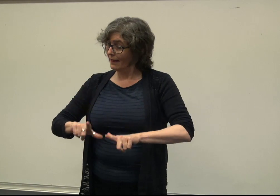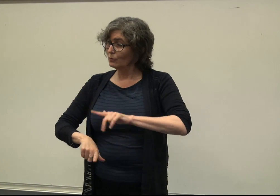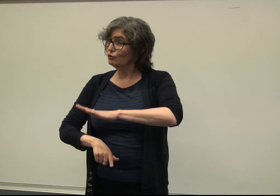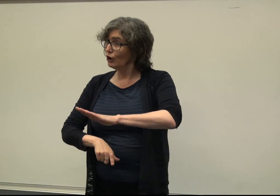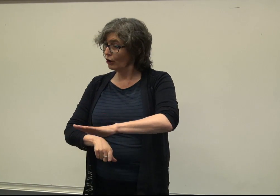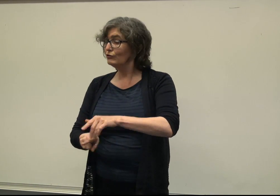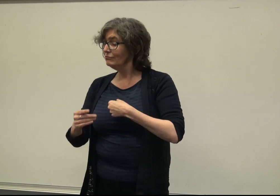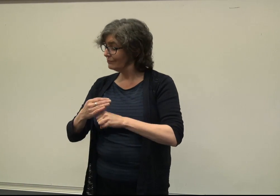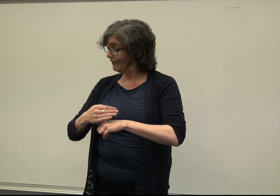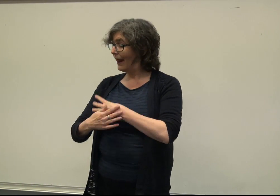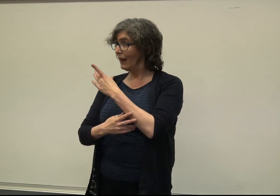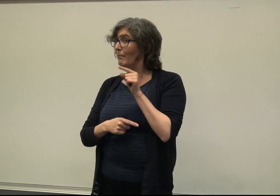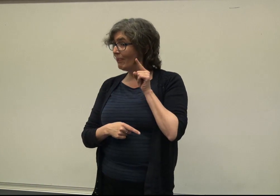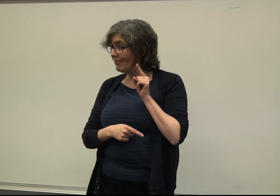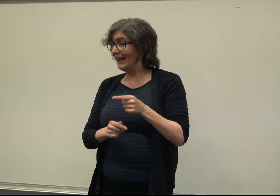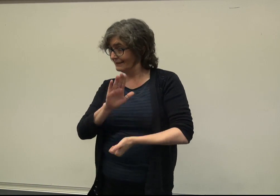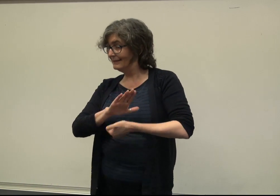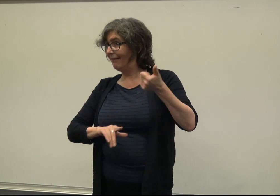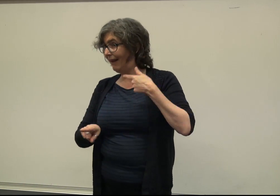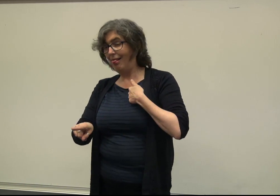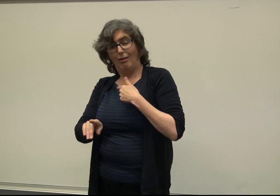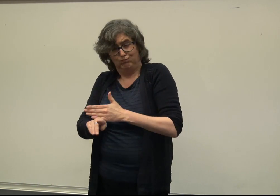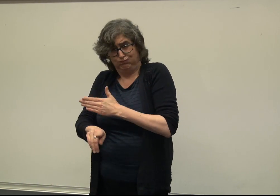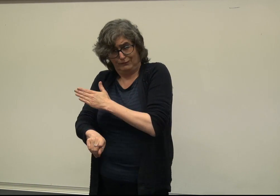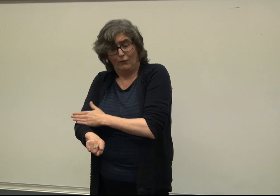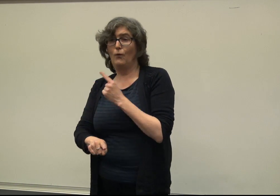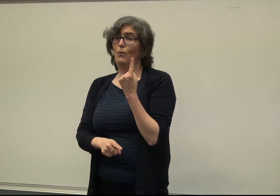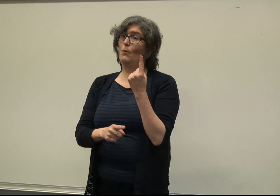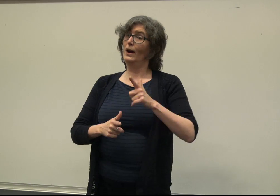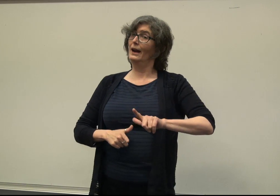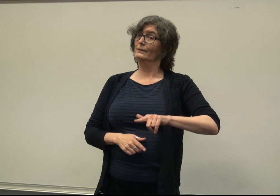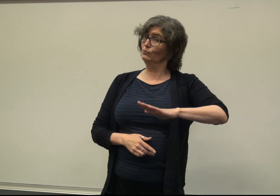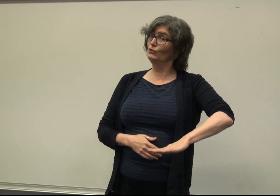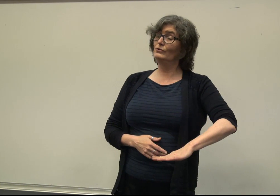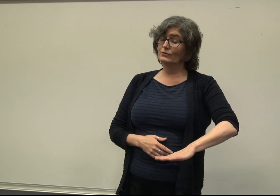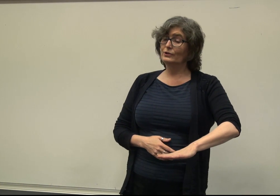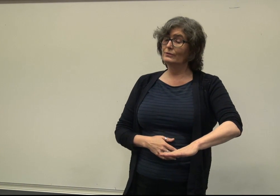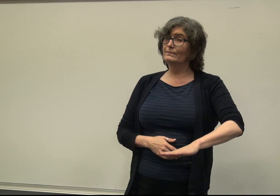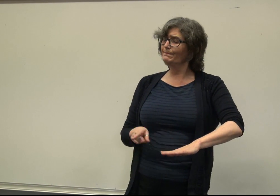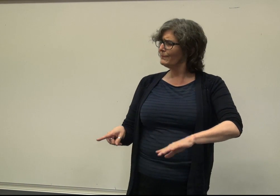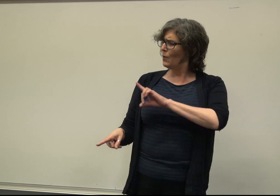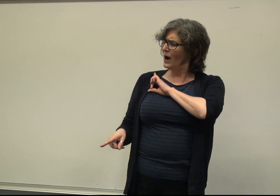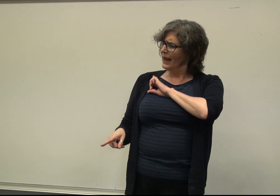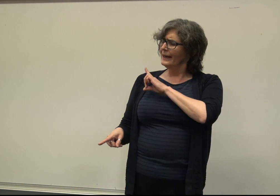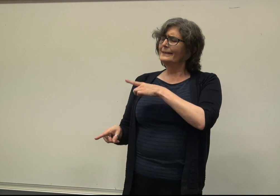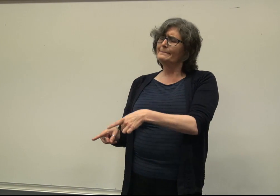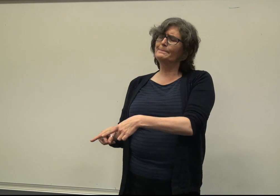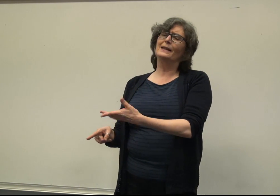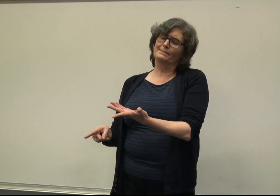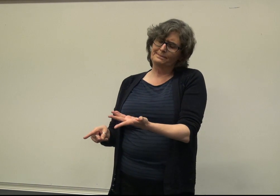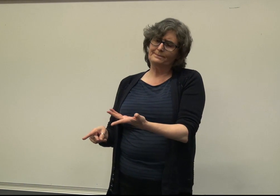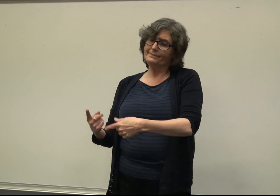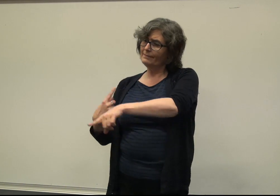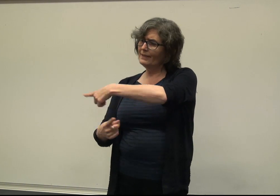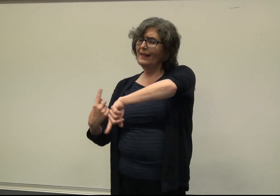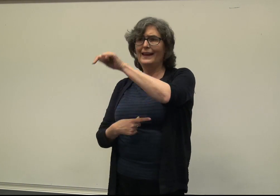this different possibility of different perspectives because they know that not